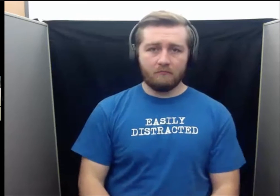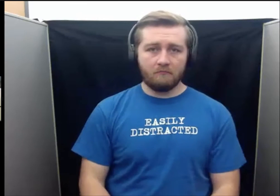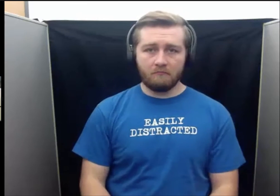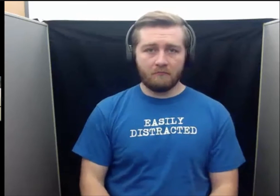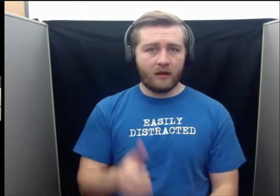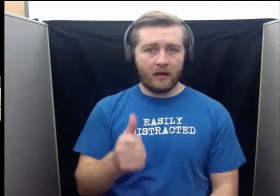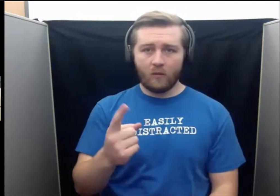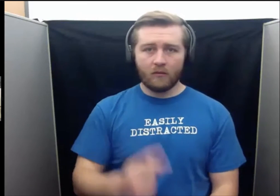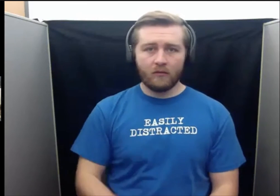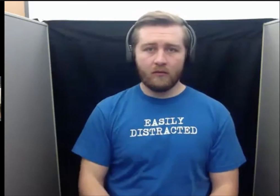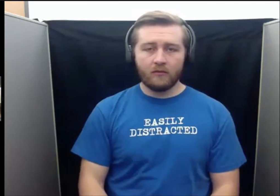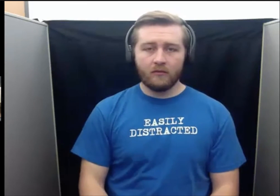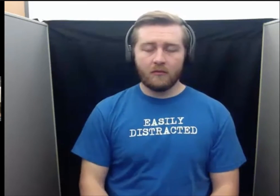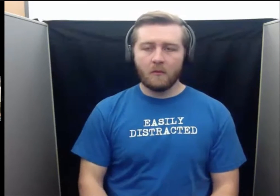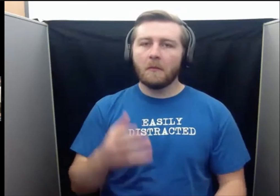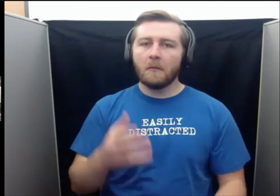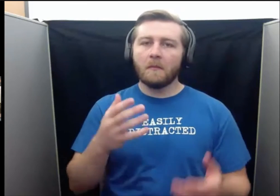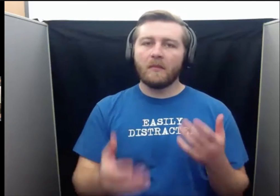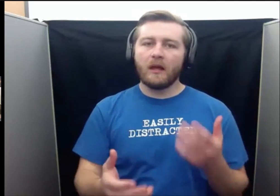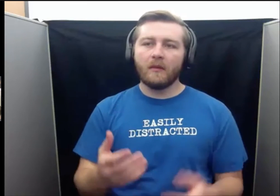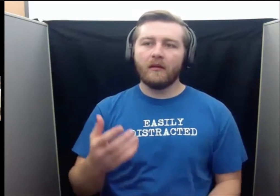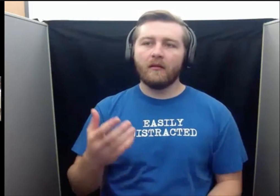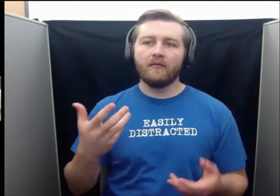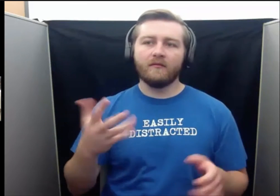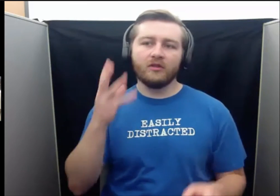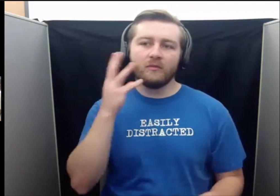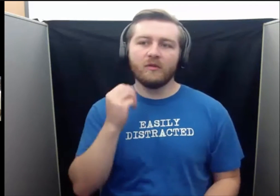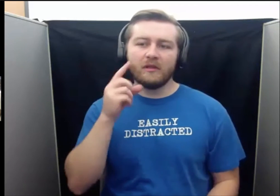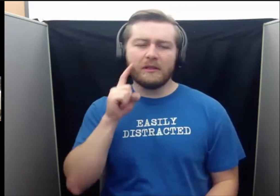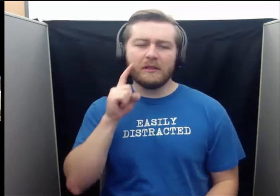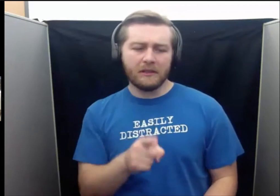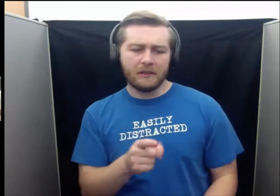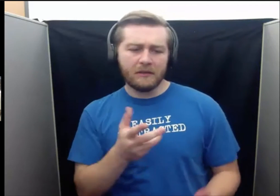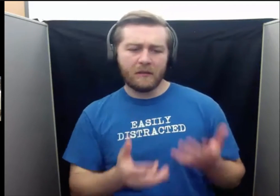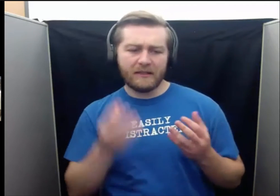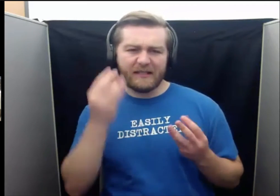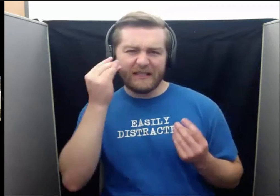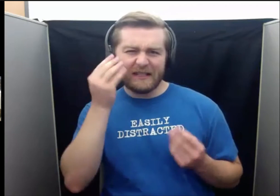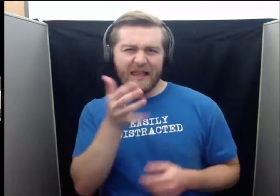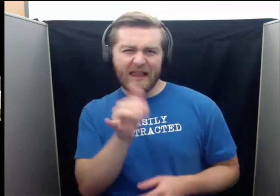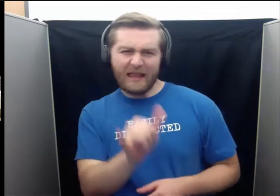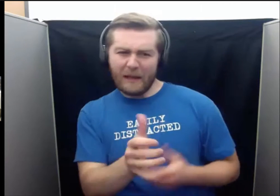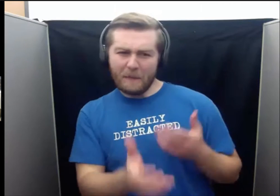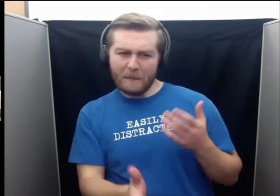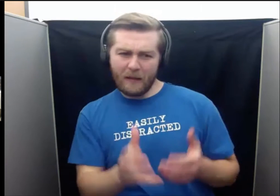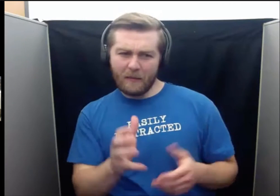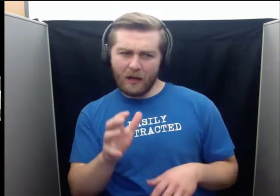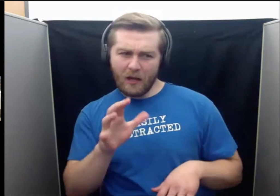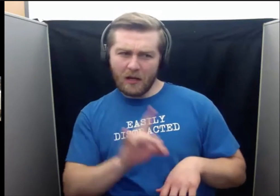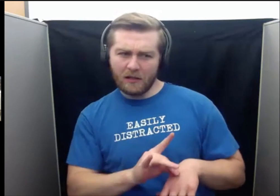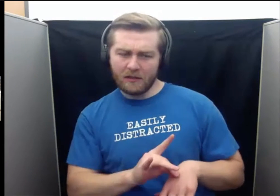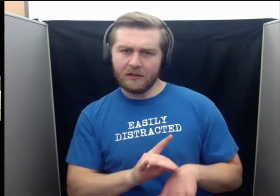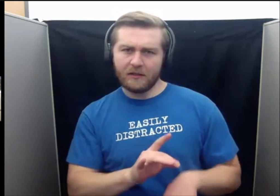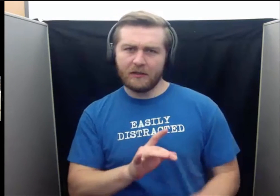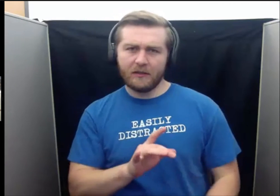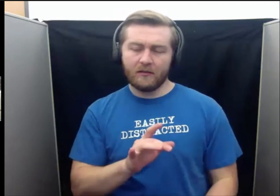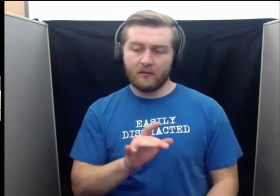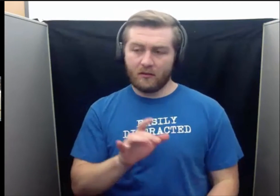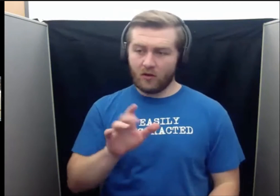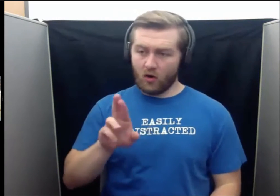Or some time when they've experienced what they thought was condensation? Curtis? Like dew,